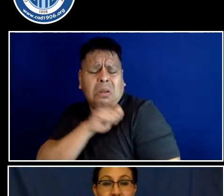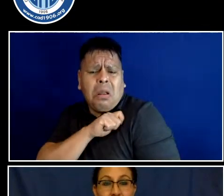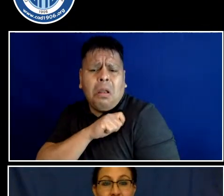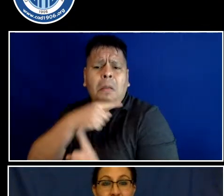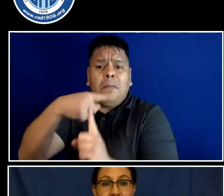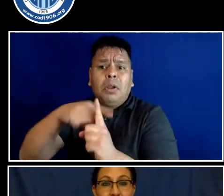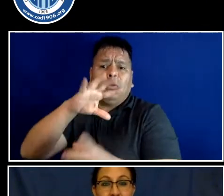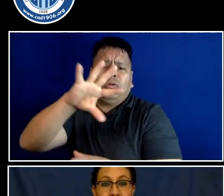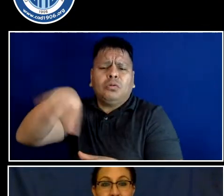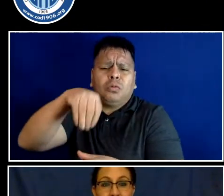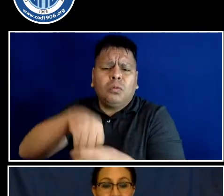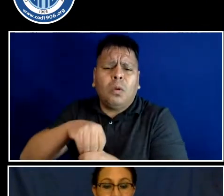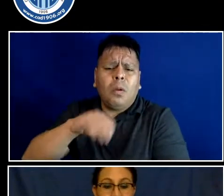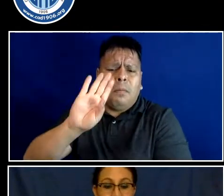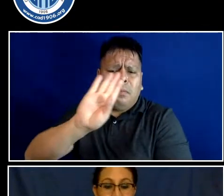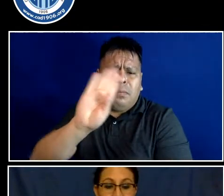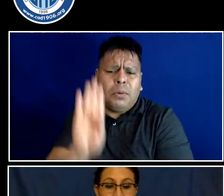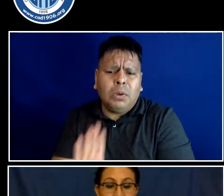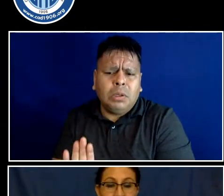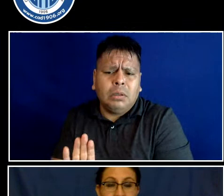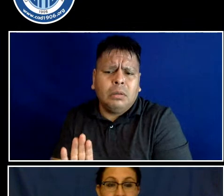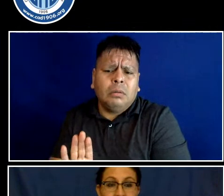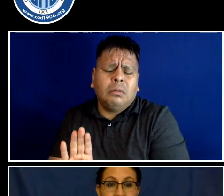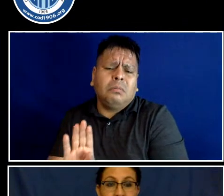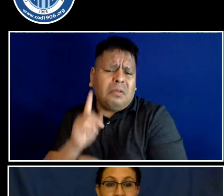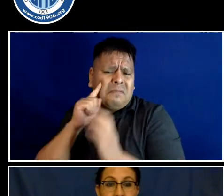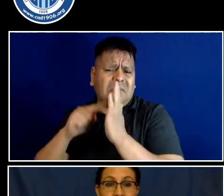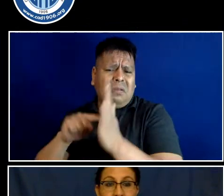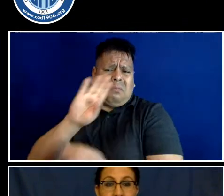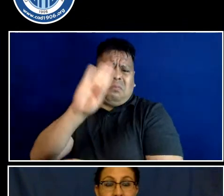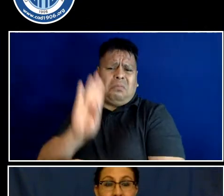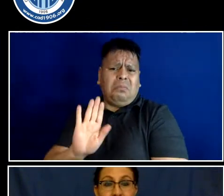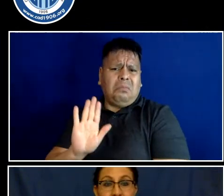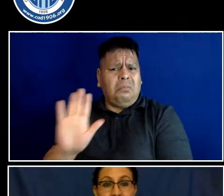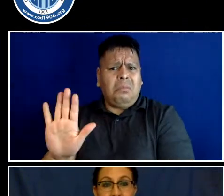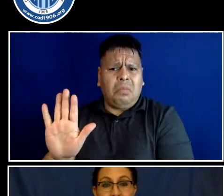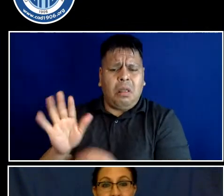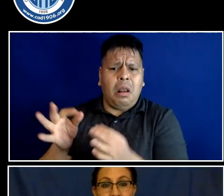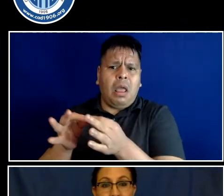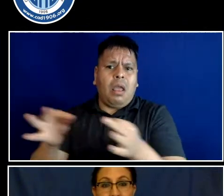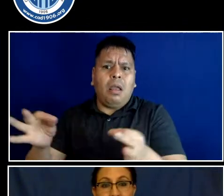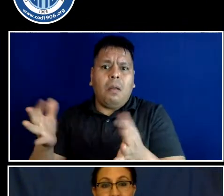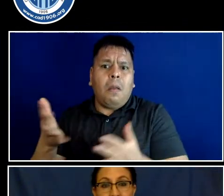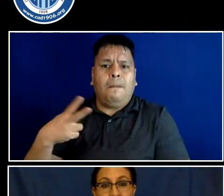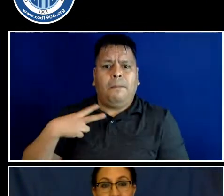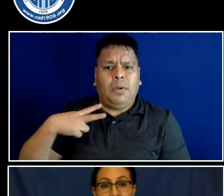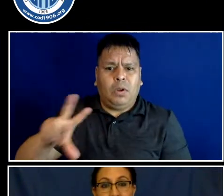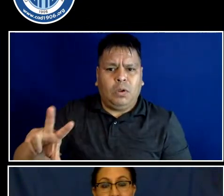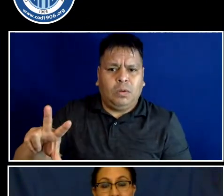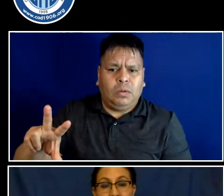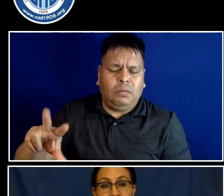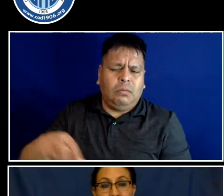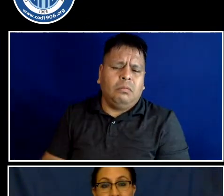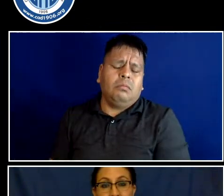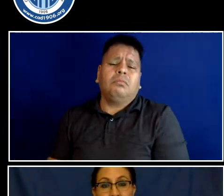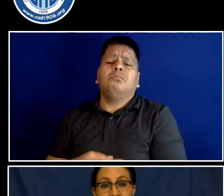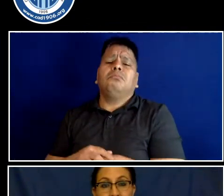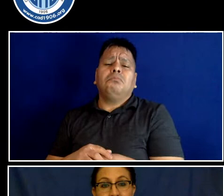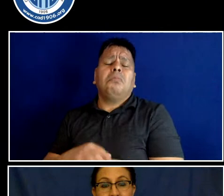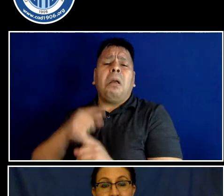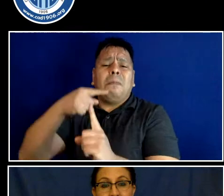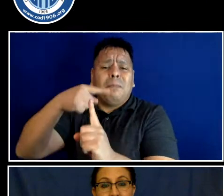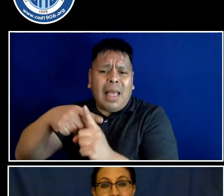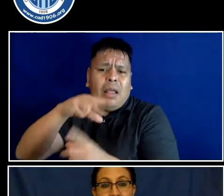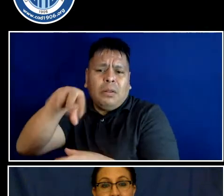doesn't necessarily mean that the individual speaks Spanish, because it does include, for example, a Latin American